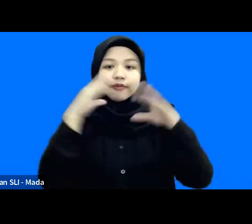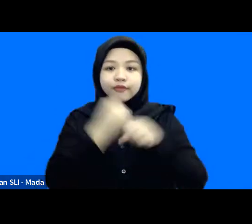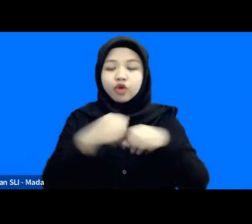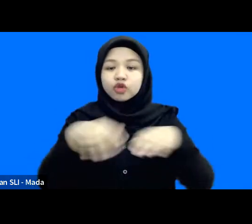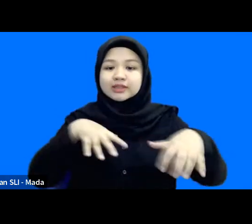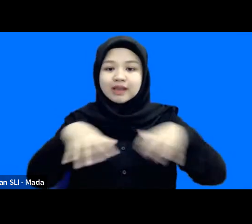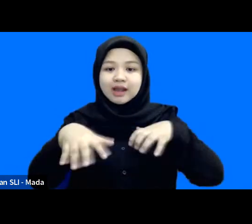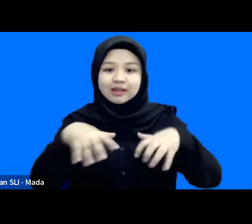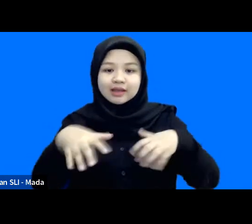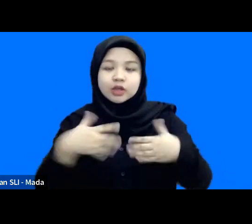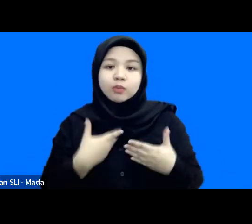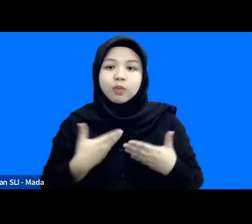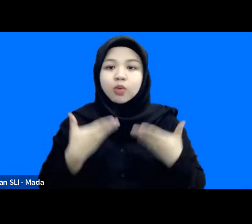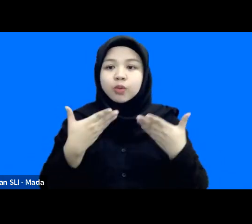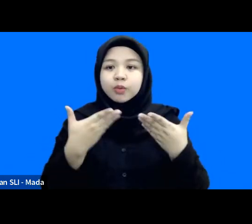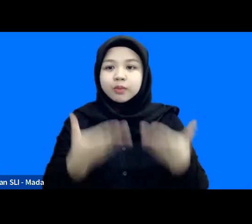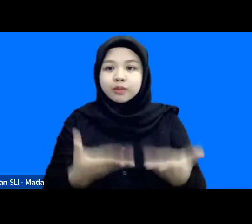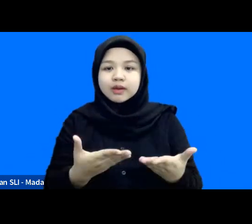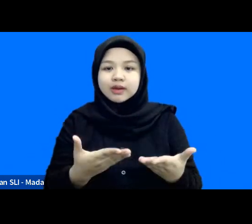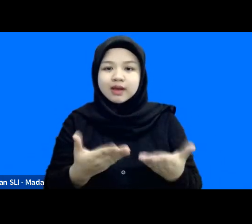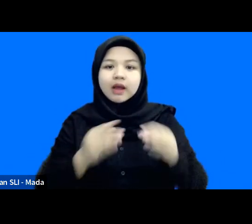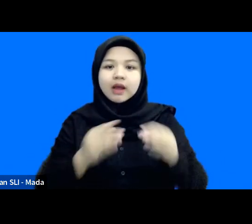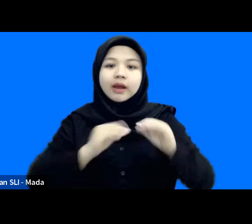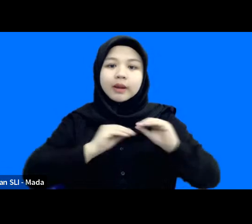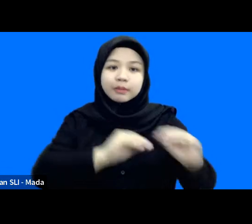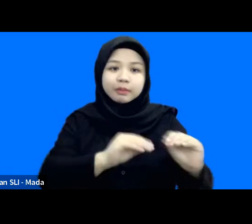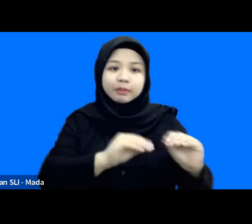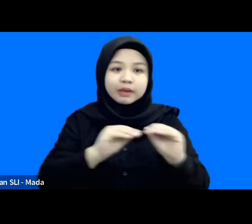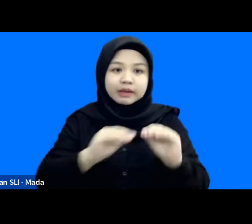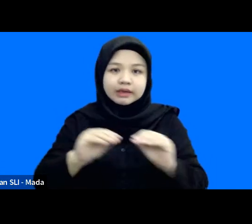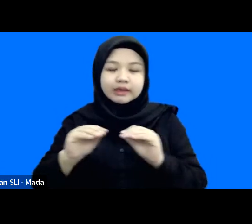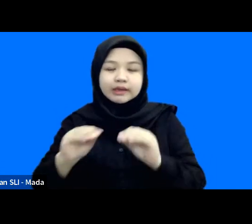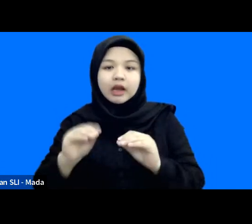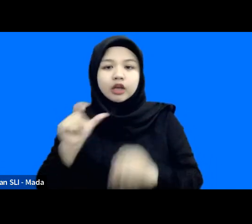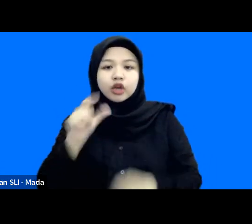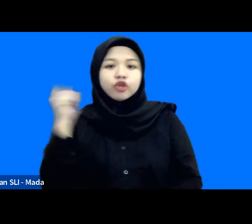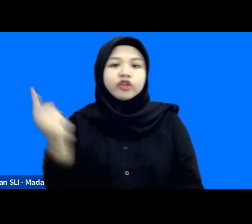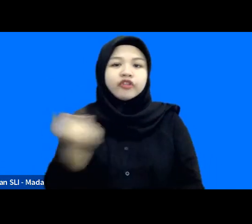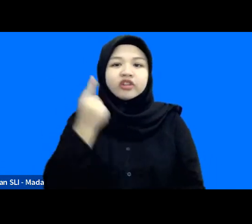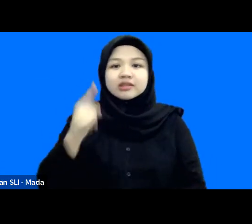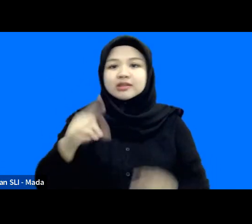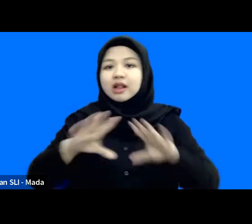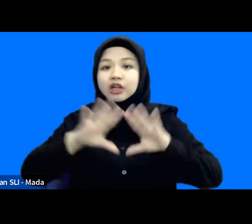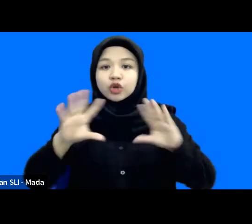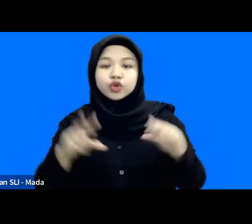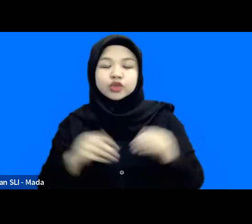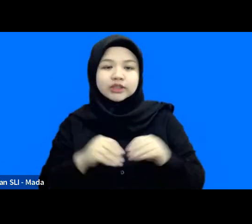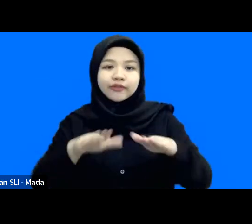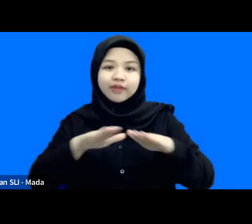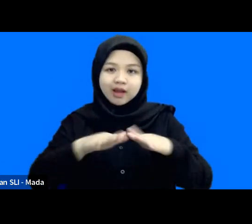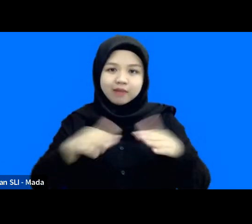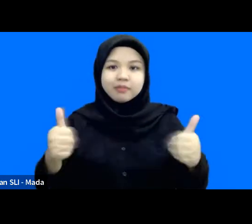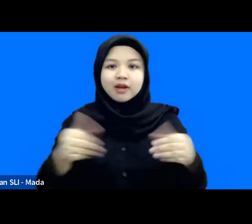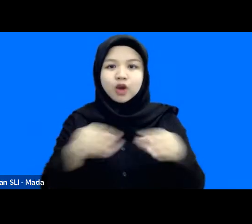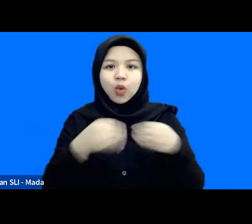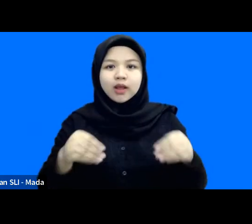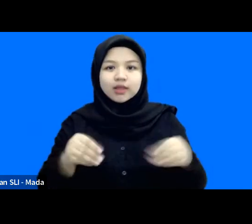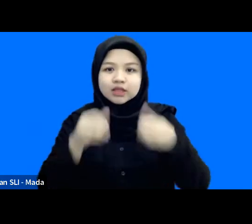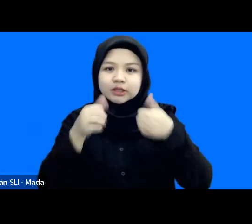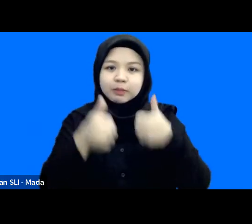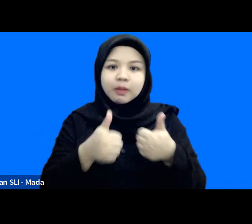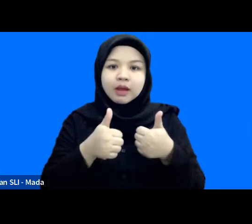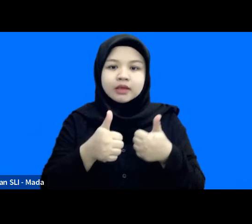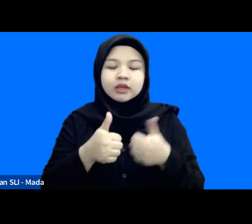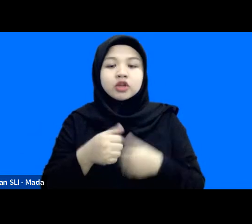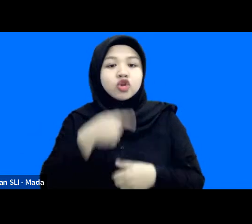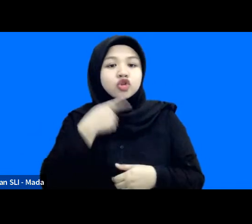inclusive, universal, and quality education. And I think when I talk about access, it's well recognized that the pandemic has taken a